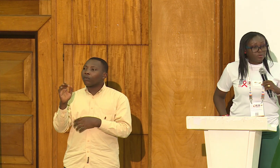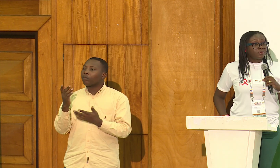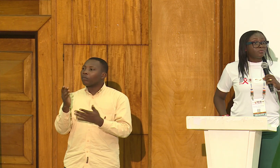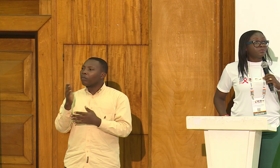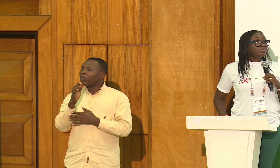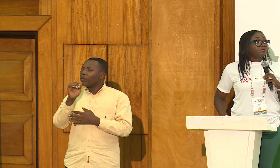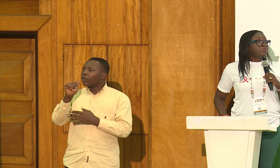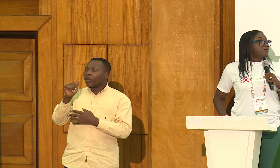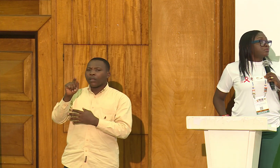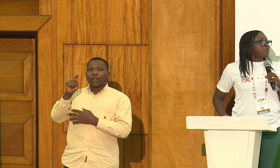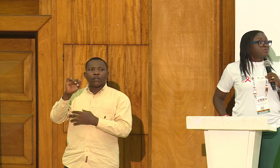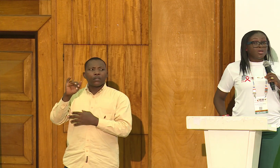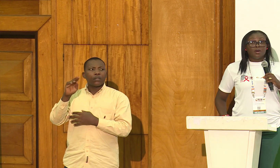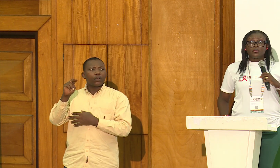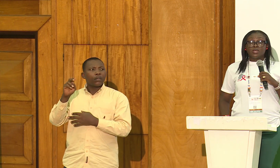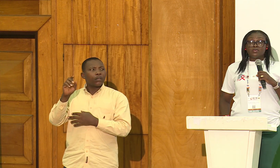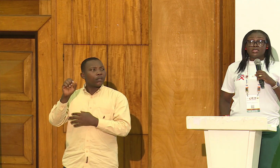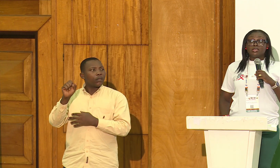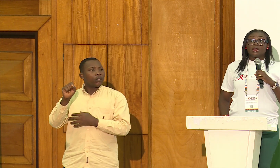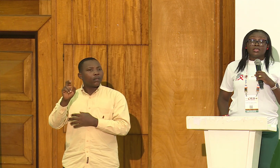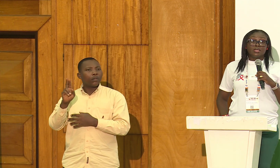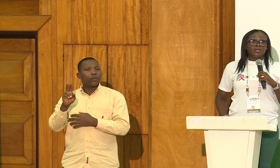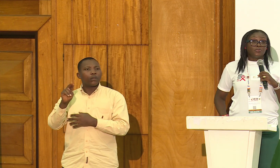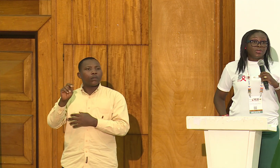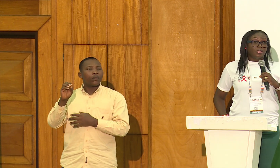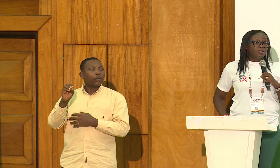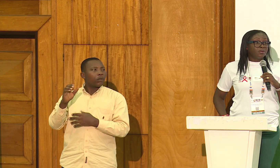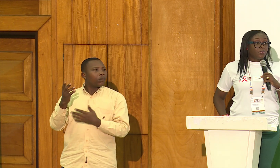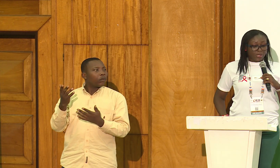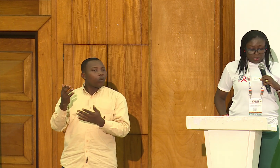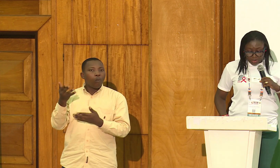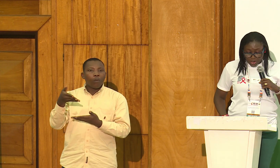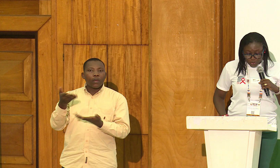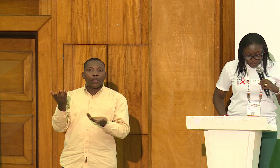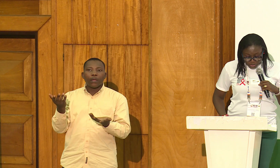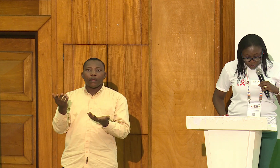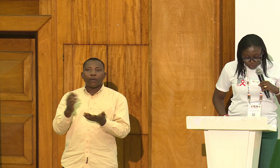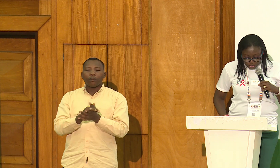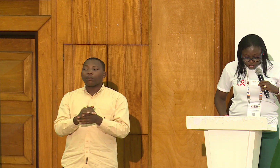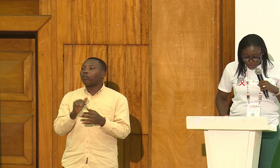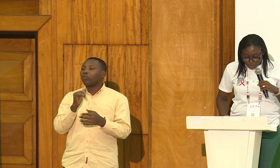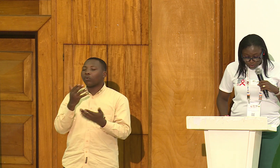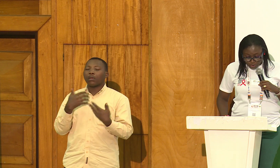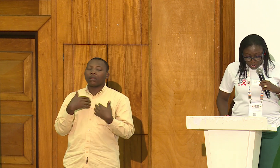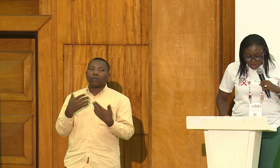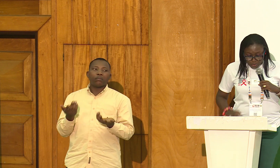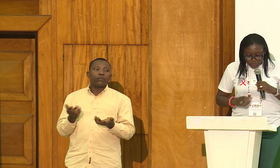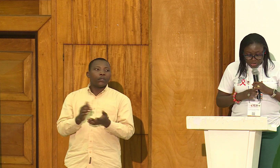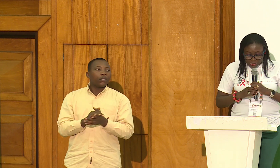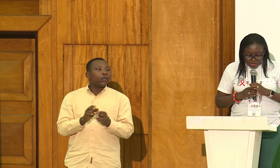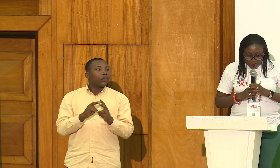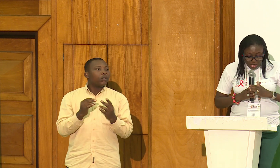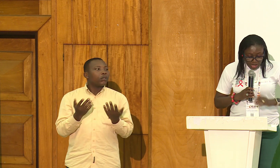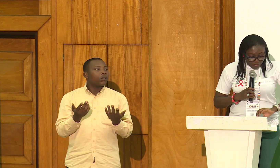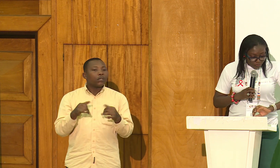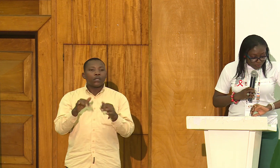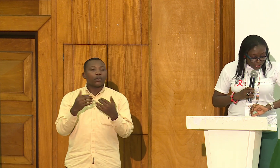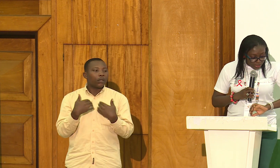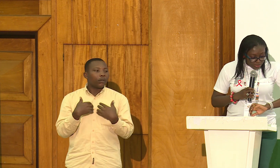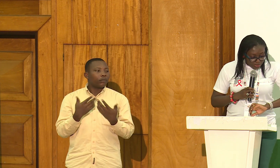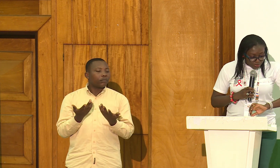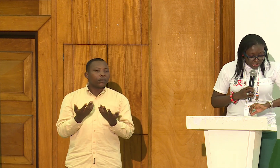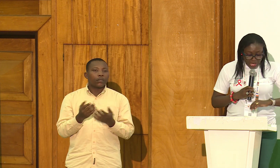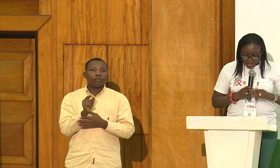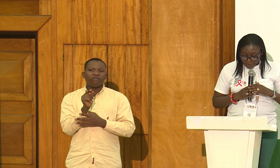Attinsounon. I'm pronouncing it the Ghanaian way. Okay, we don't. So we still have